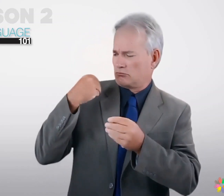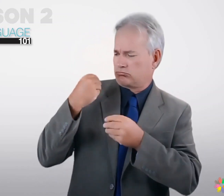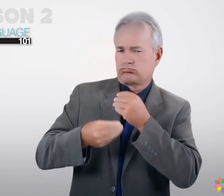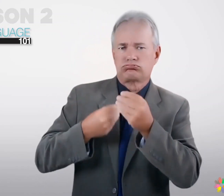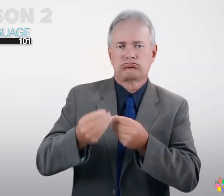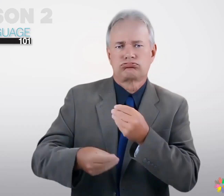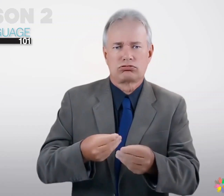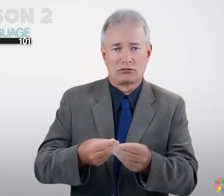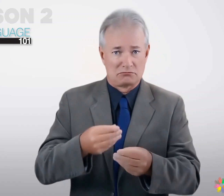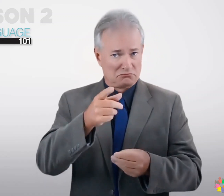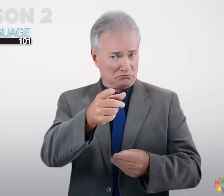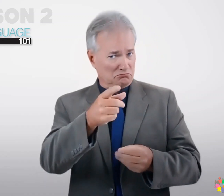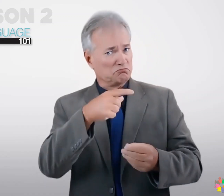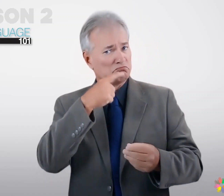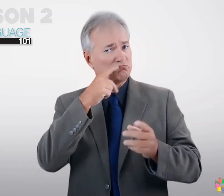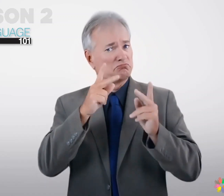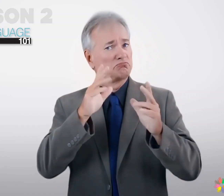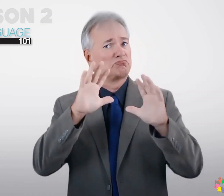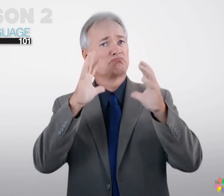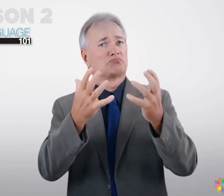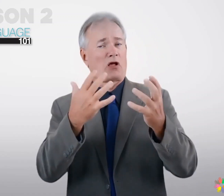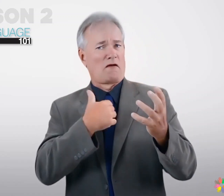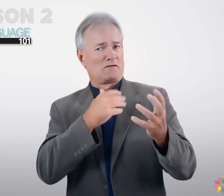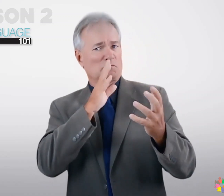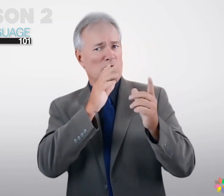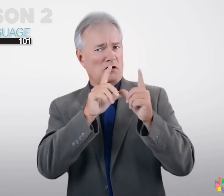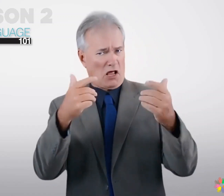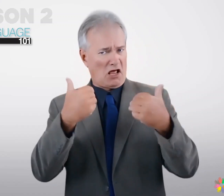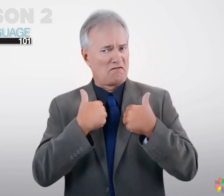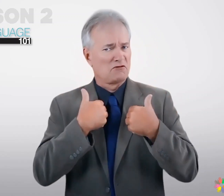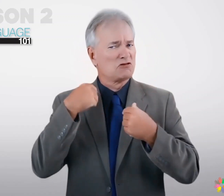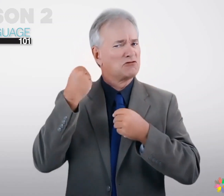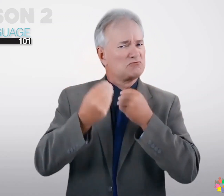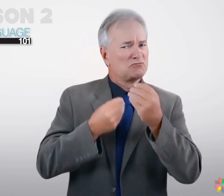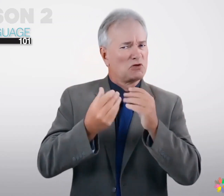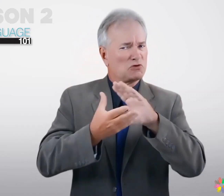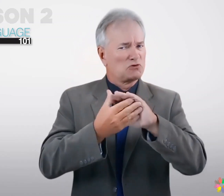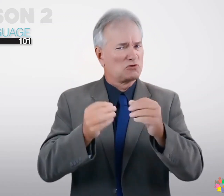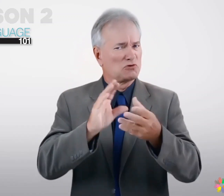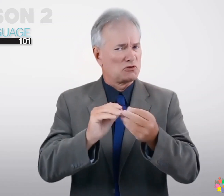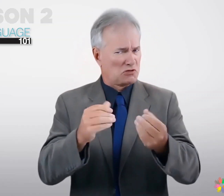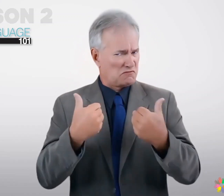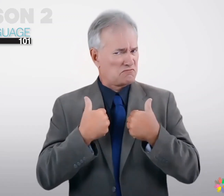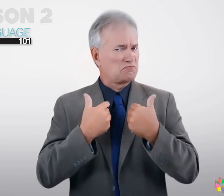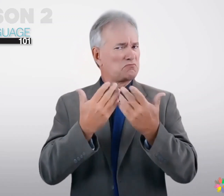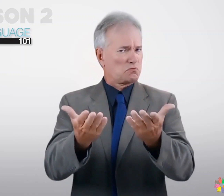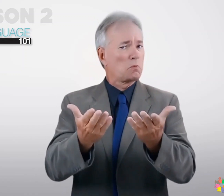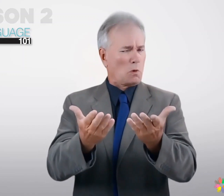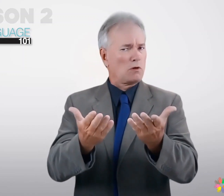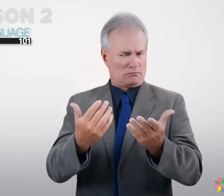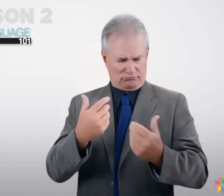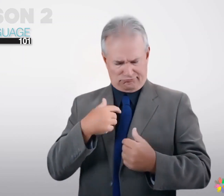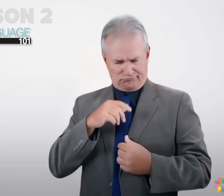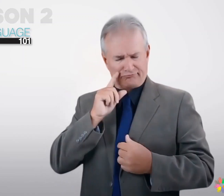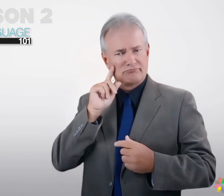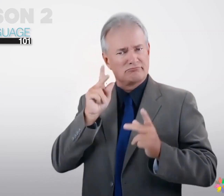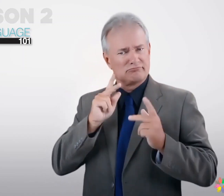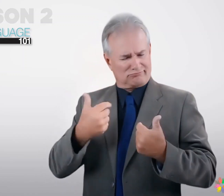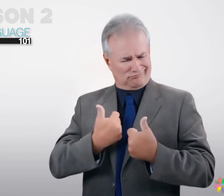stories, heritage. Of course, hearing people have stories that have been passed down through generations, and that's the